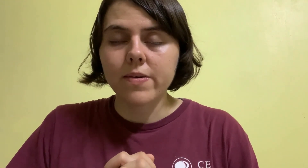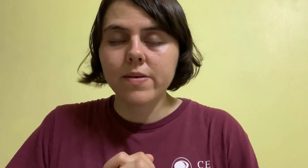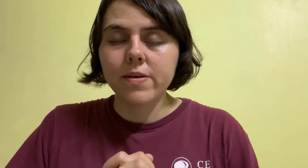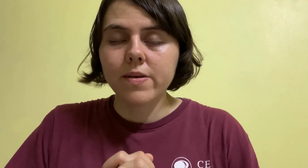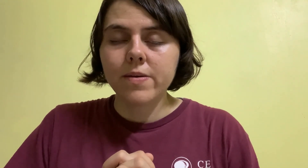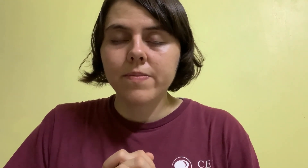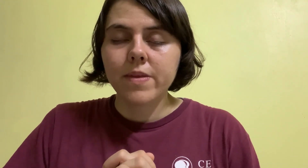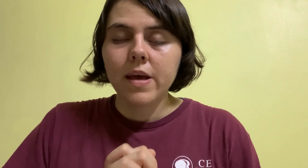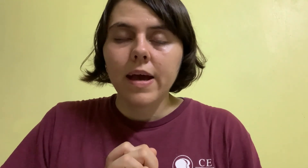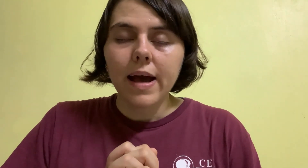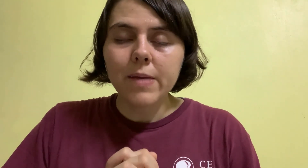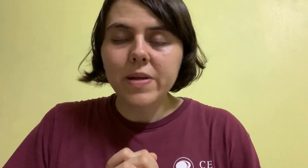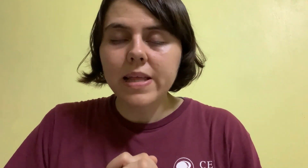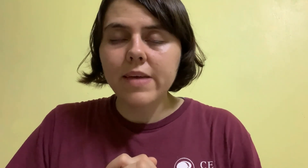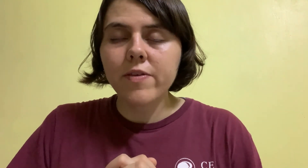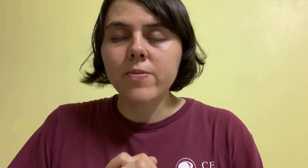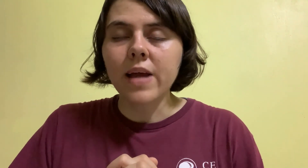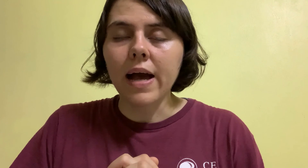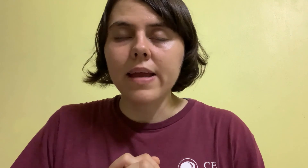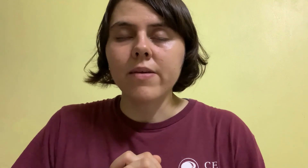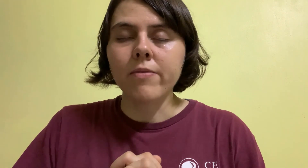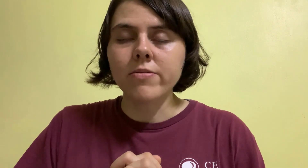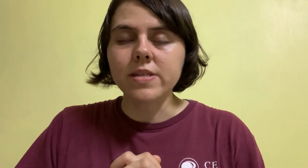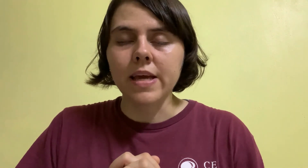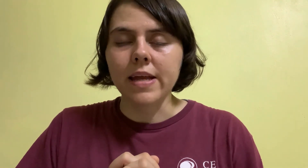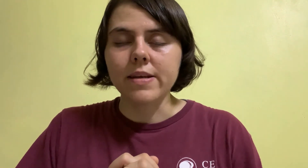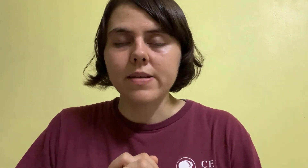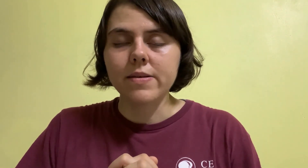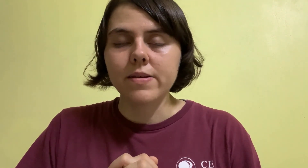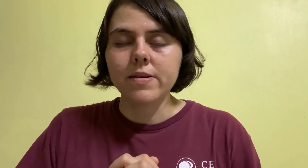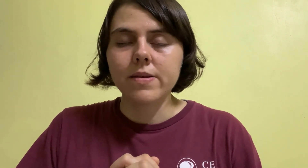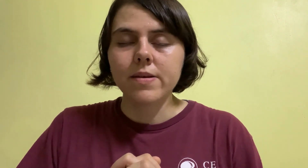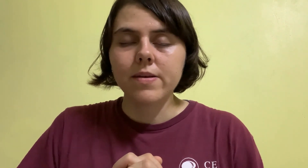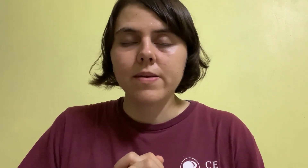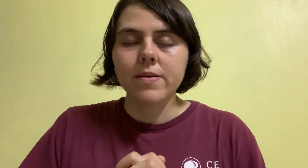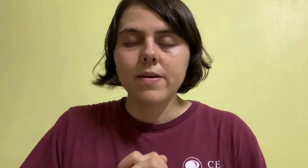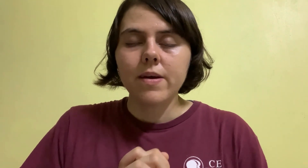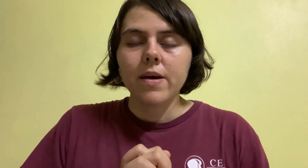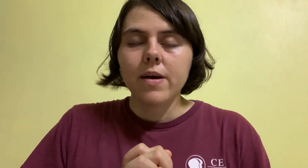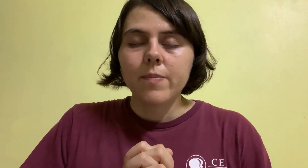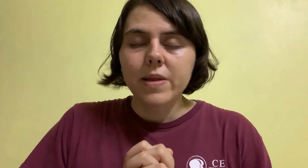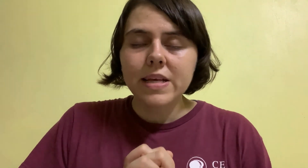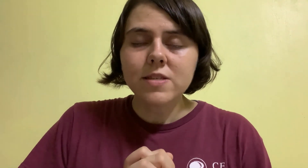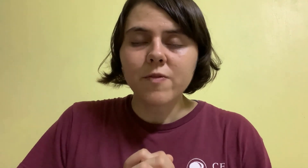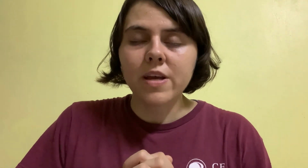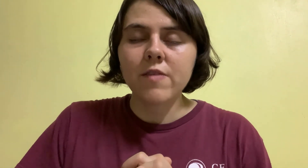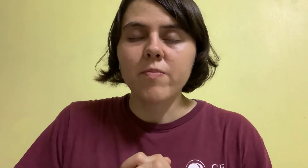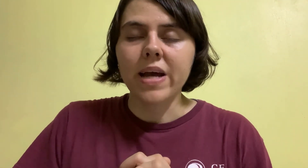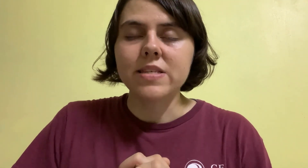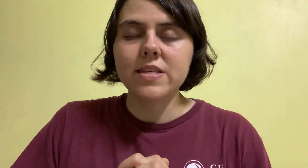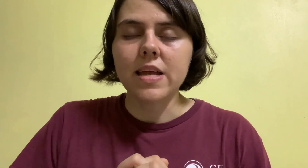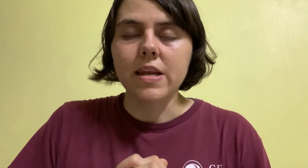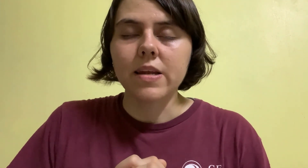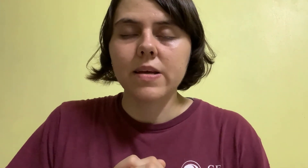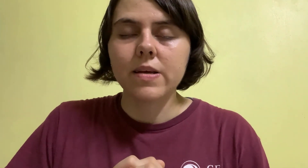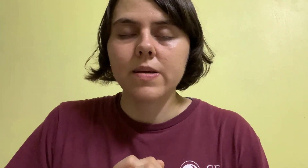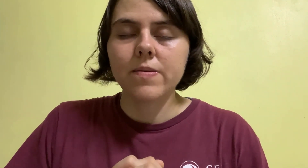I believe you died and rose again. Please forgive my sin.